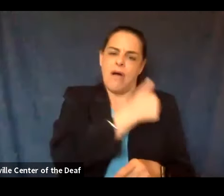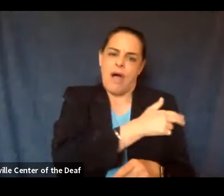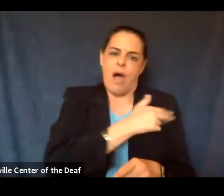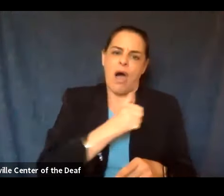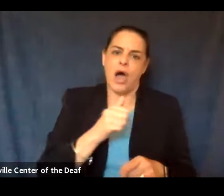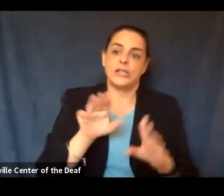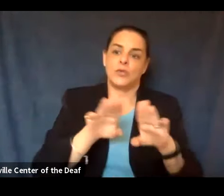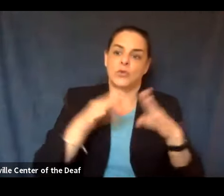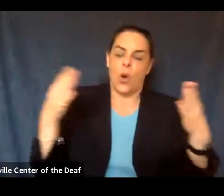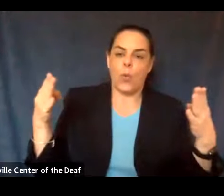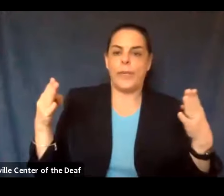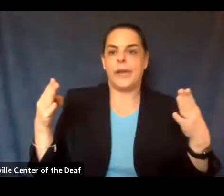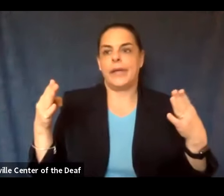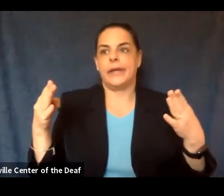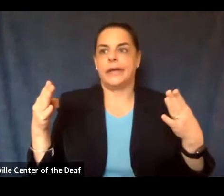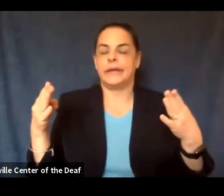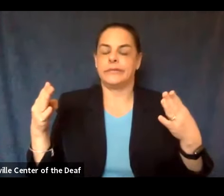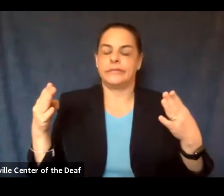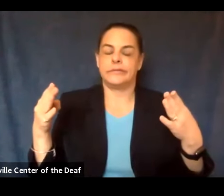opening up to